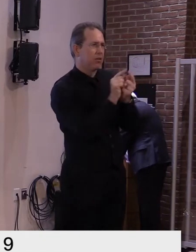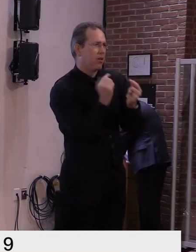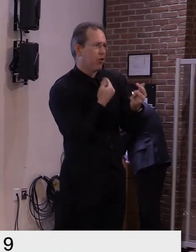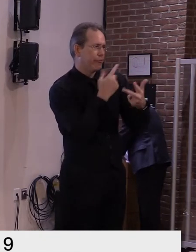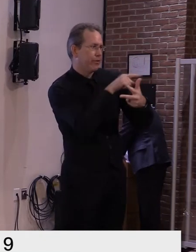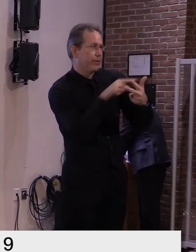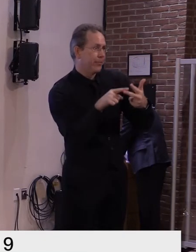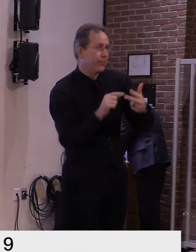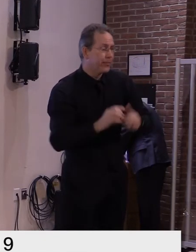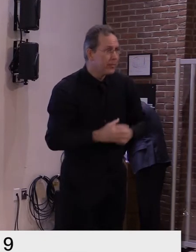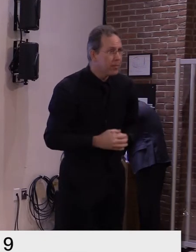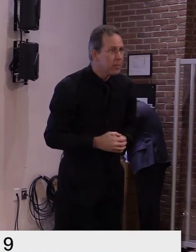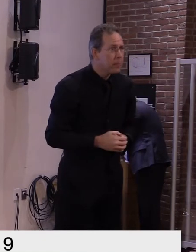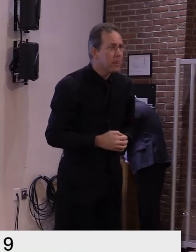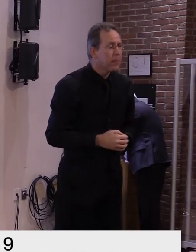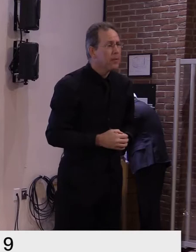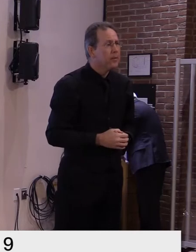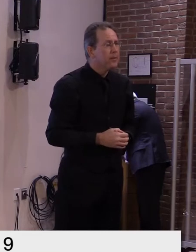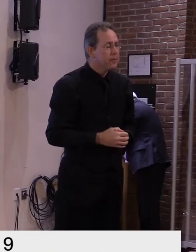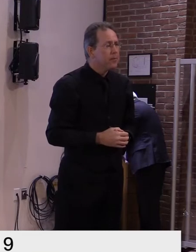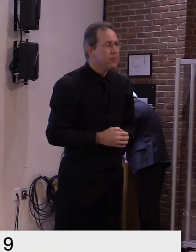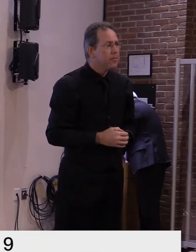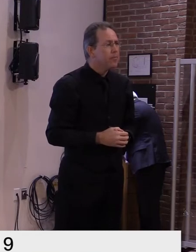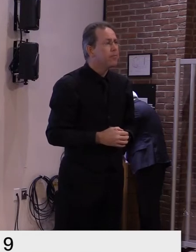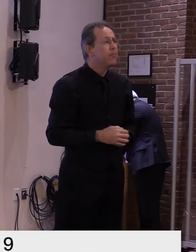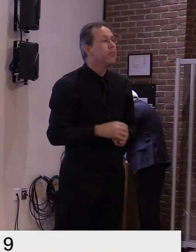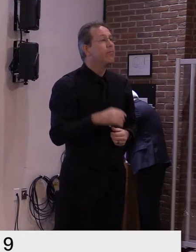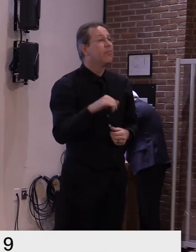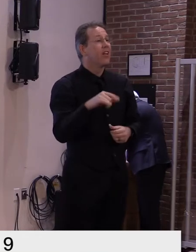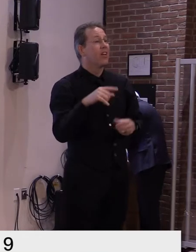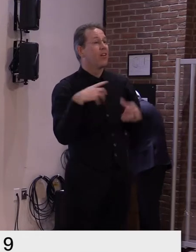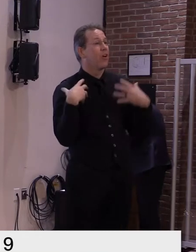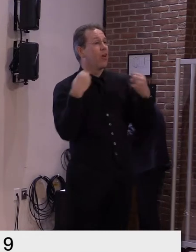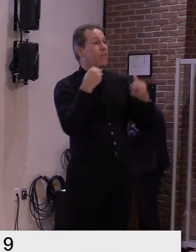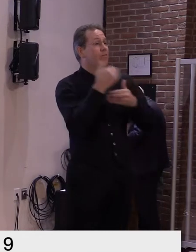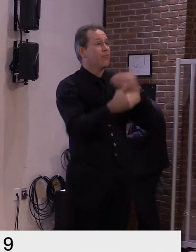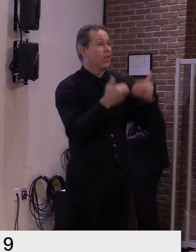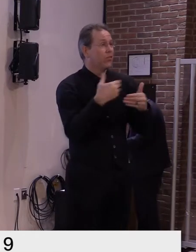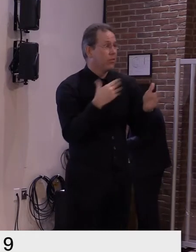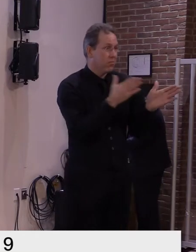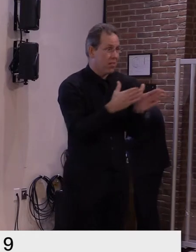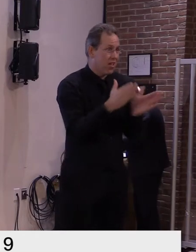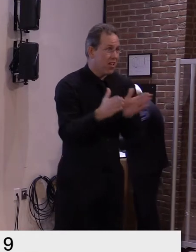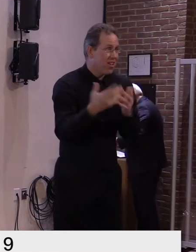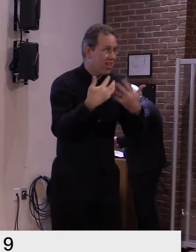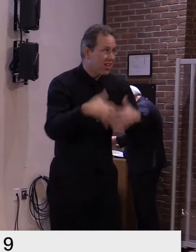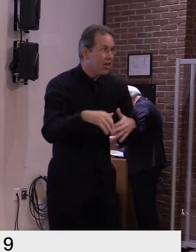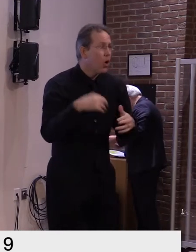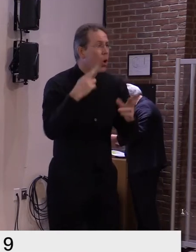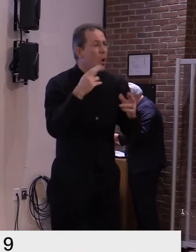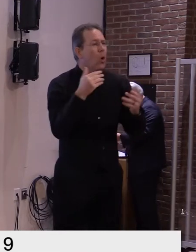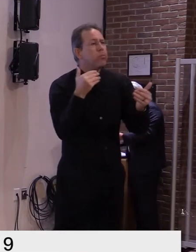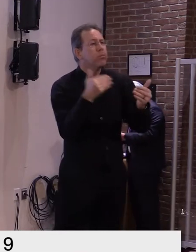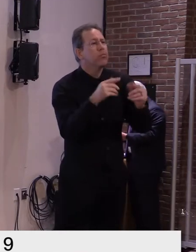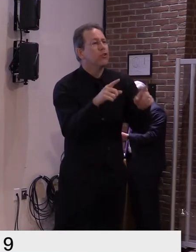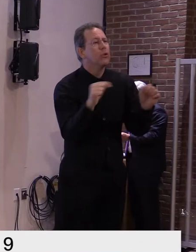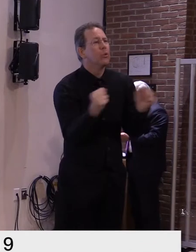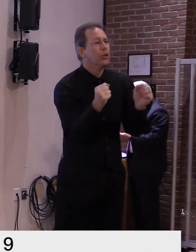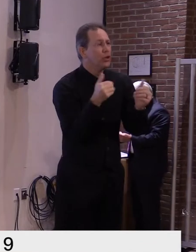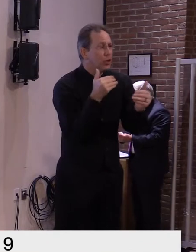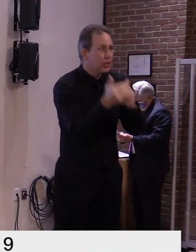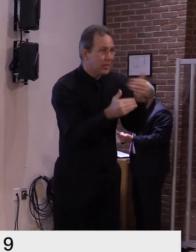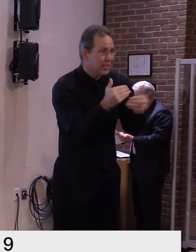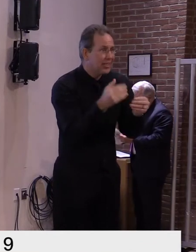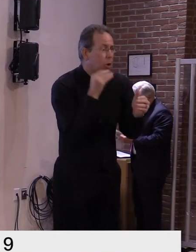We expect schools will begin to engage in this recovery work later this winter and into the spring. And generally speaking, the recovery work in education